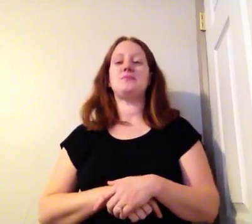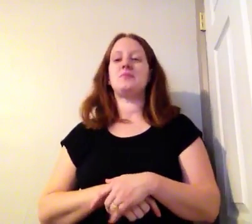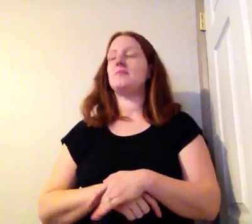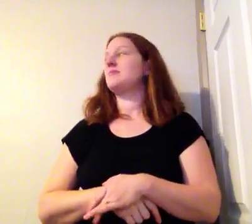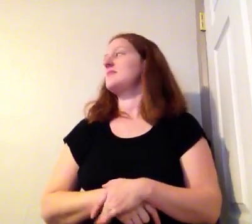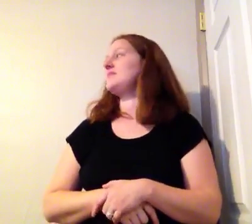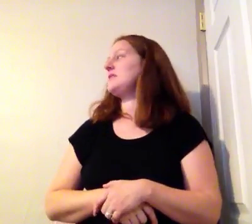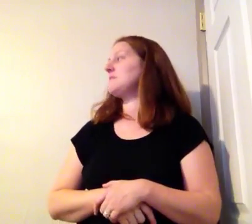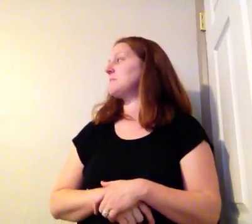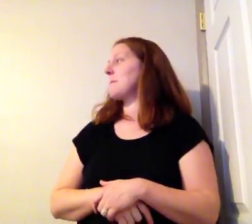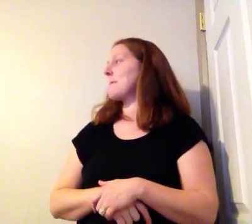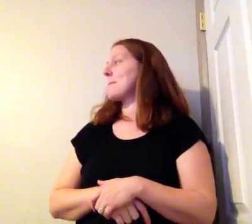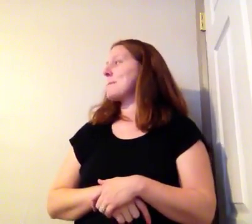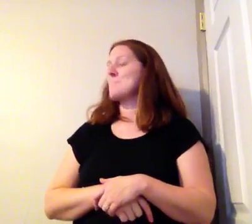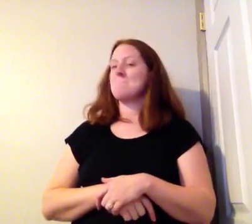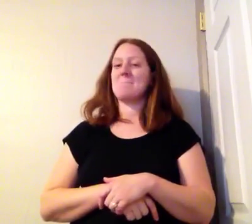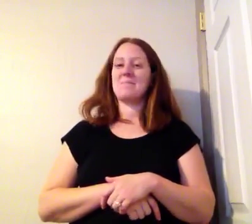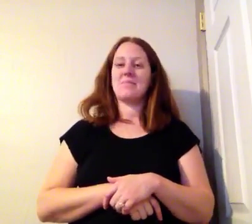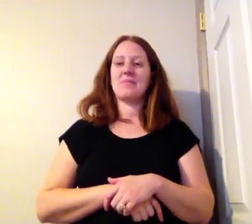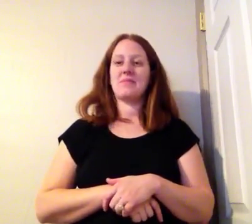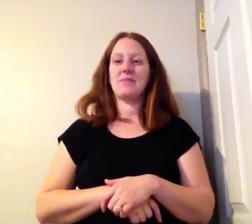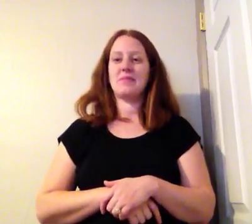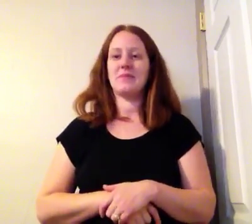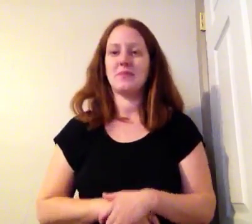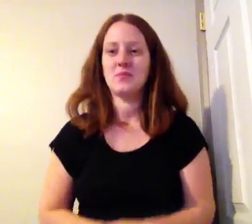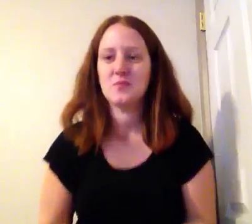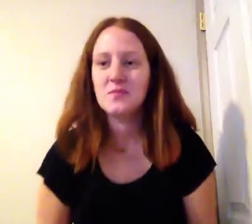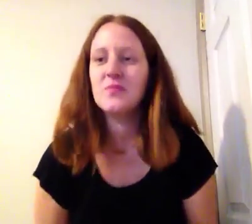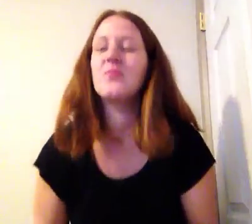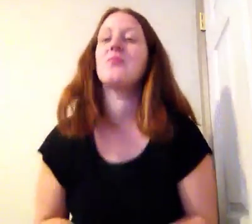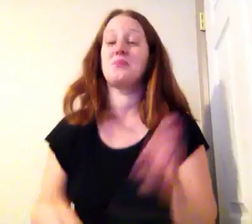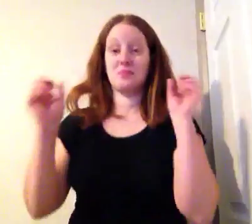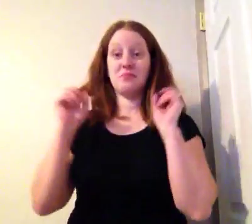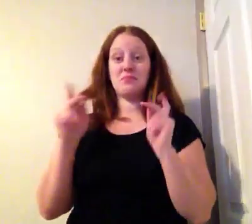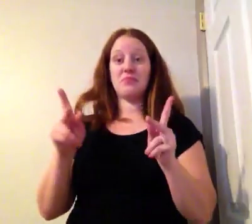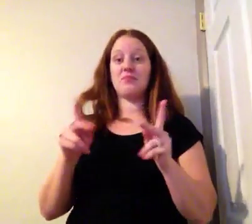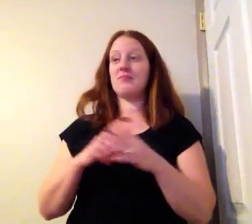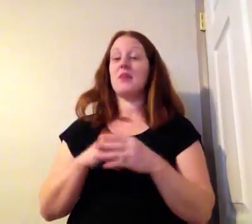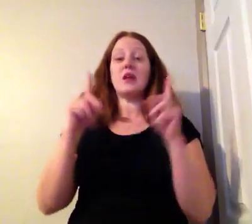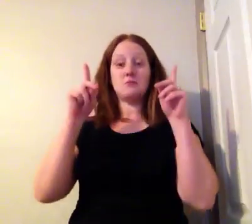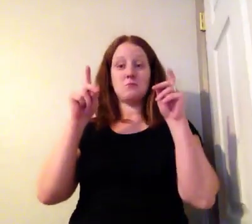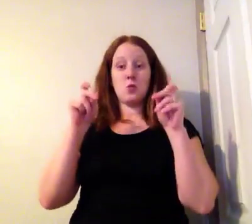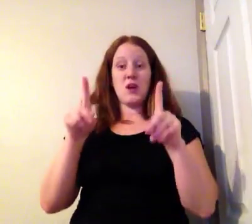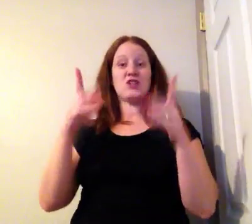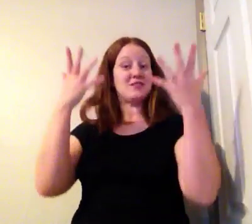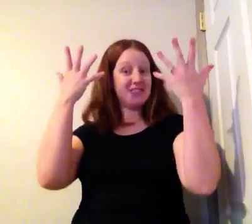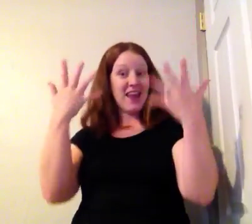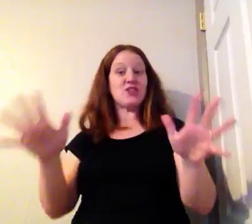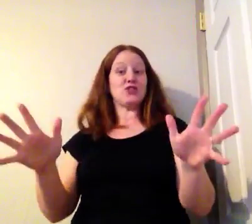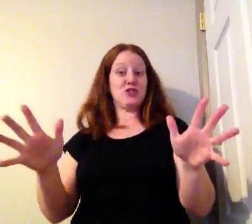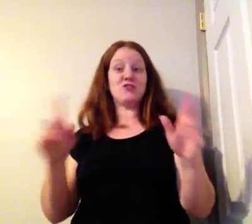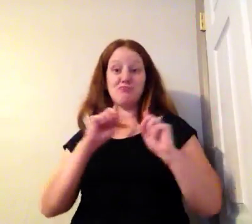it will not happen too often, I think. All right, so we have that question answered, and then we're going to go back.